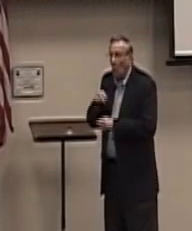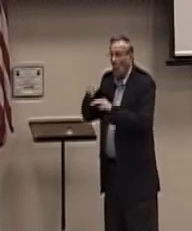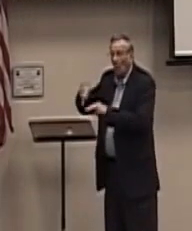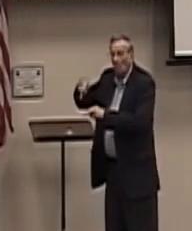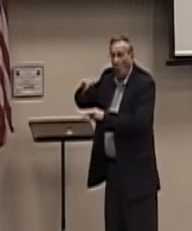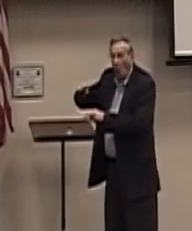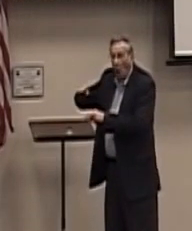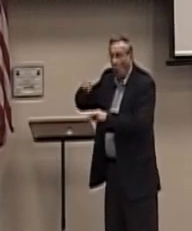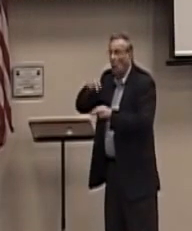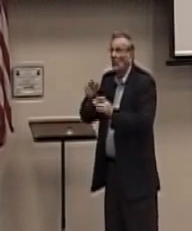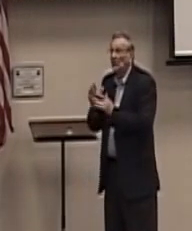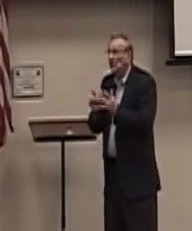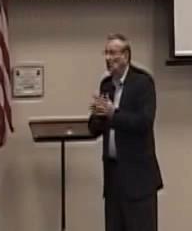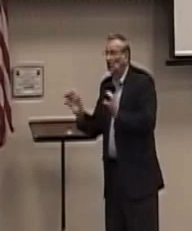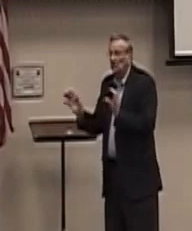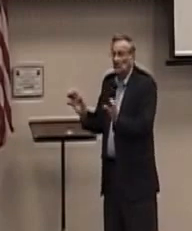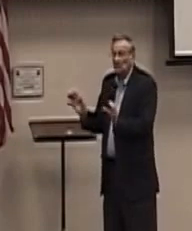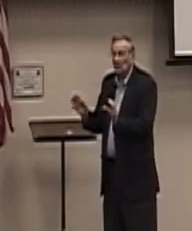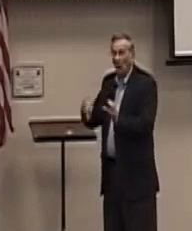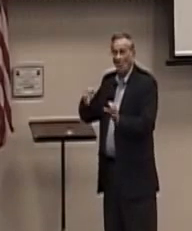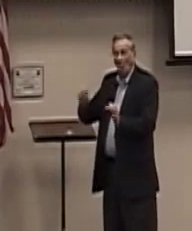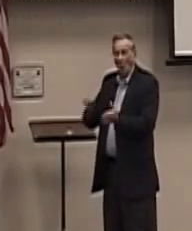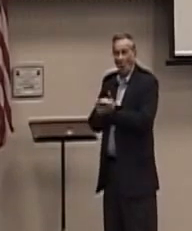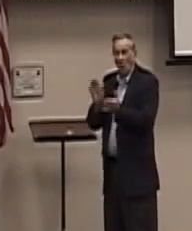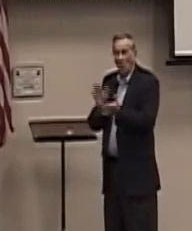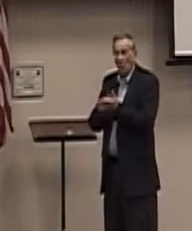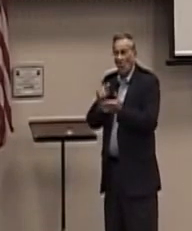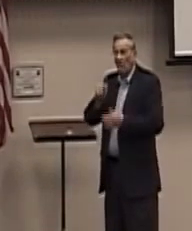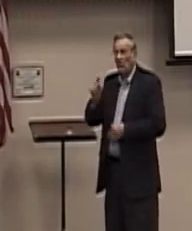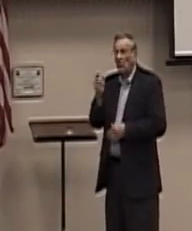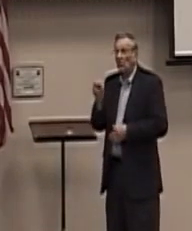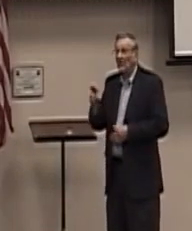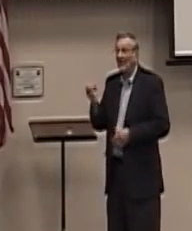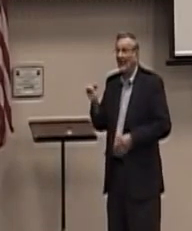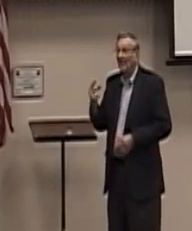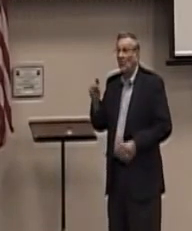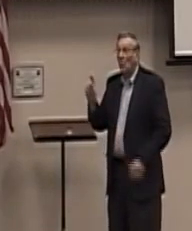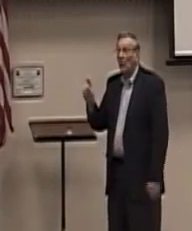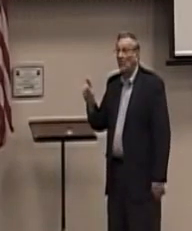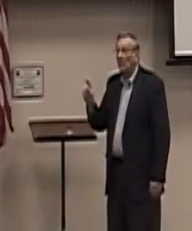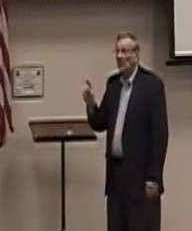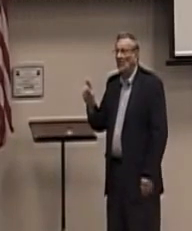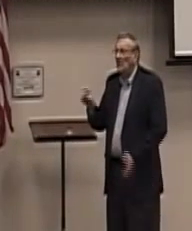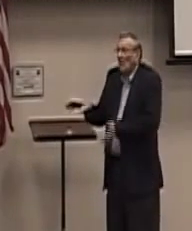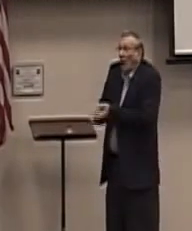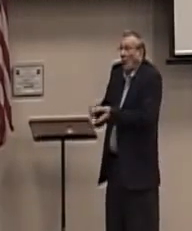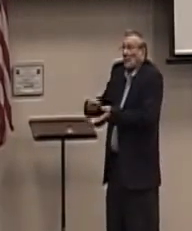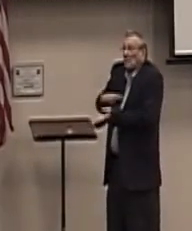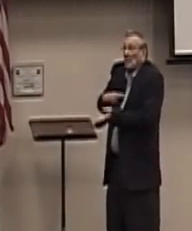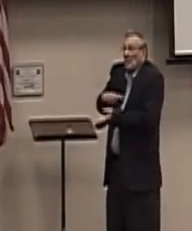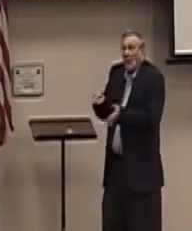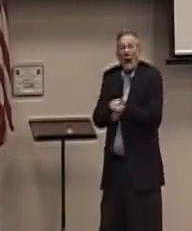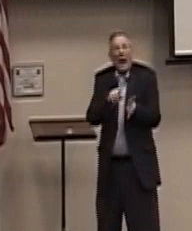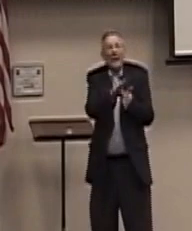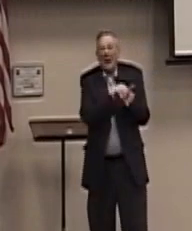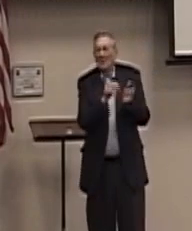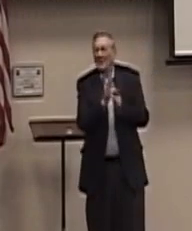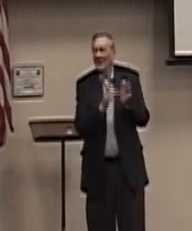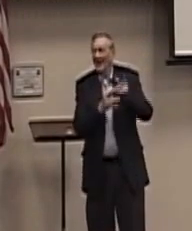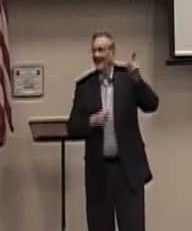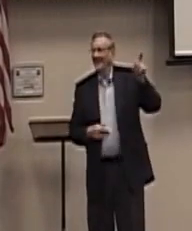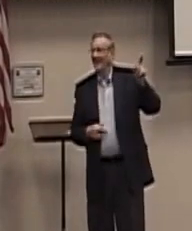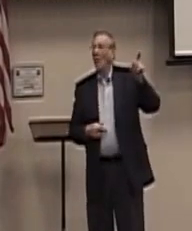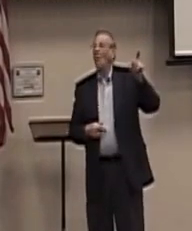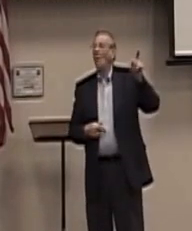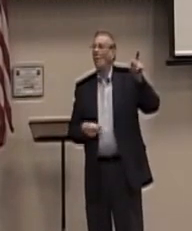and we'll look at Jesus. And I love how Paul puts it in 1 Corinthians chapter 11, verse 1. Imitate me as I imitate Christ. So